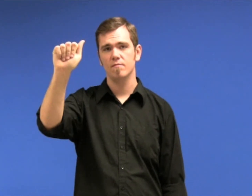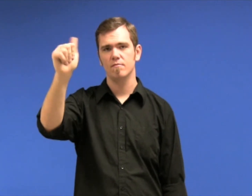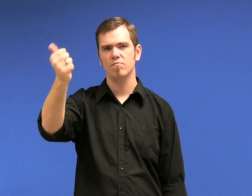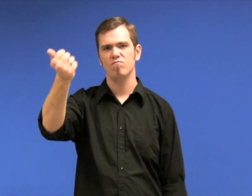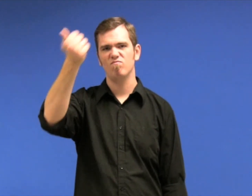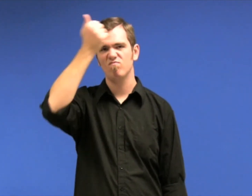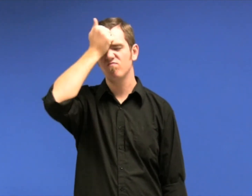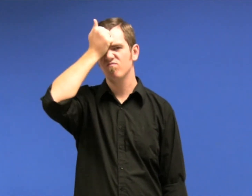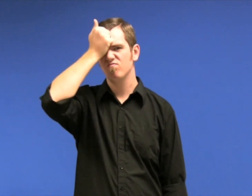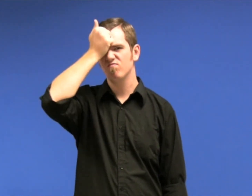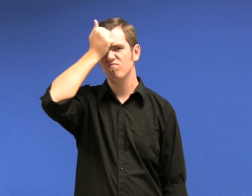dumb.